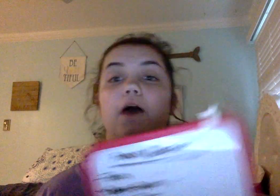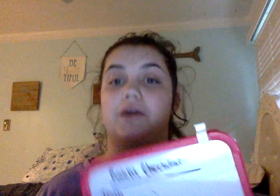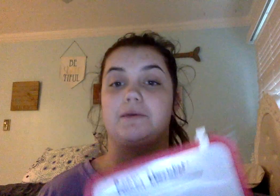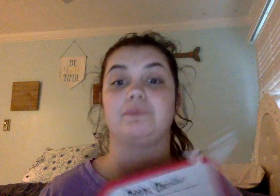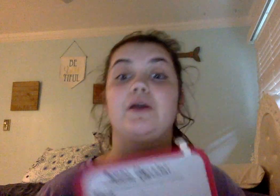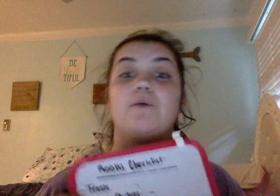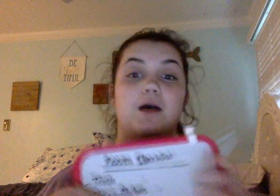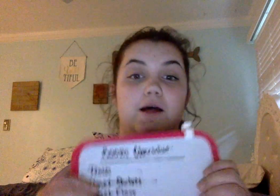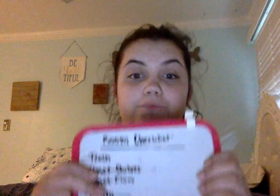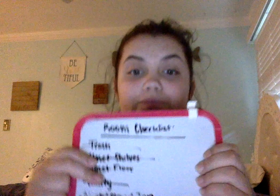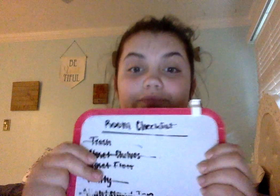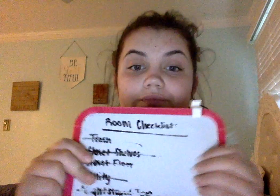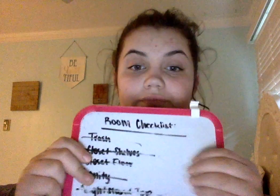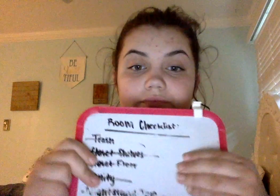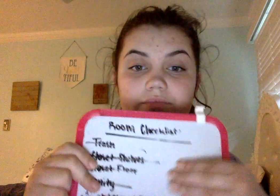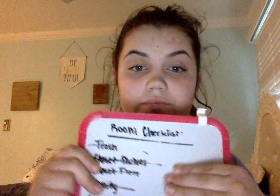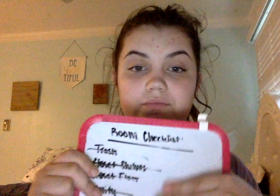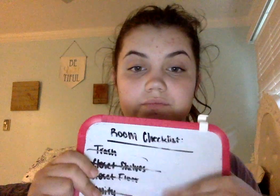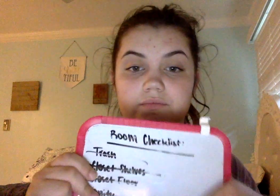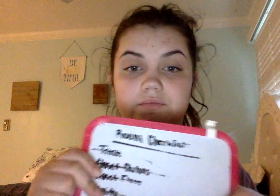Okay, well,